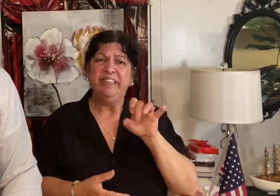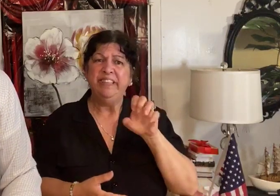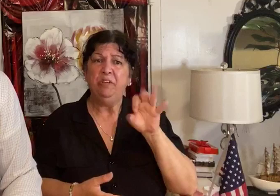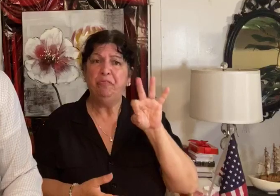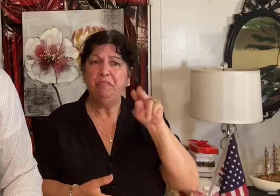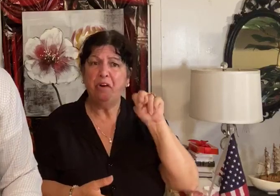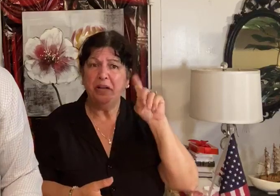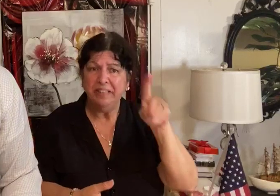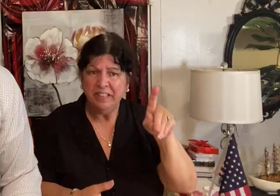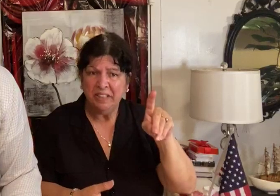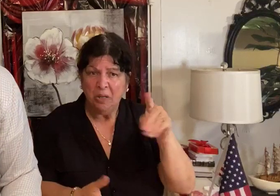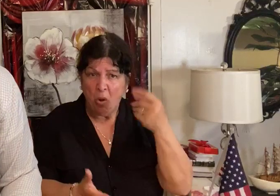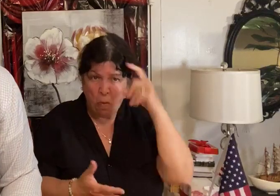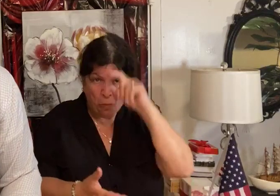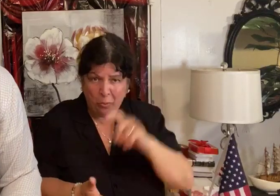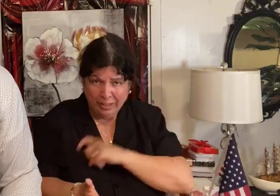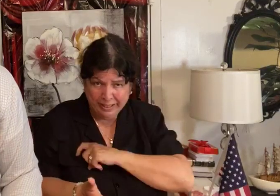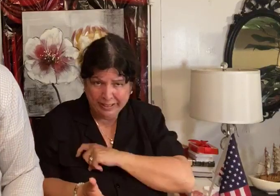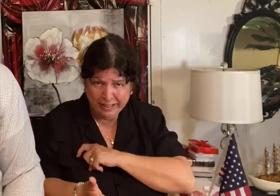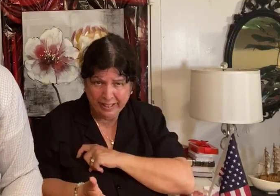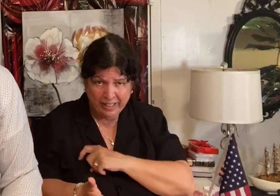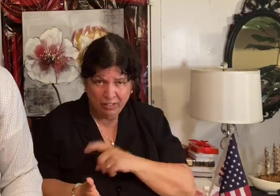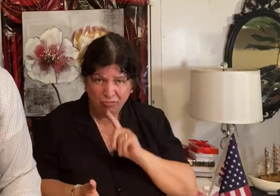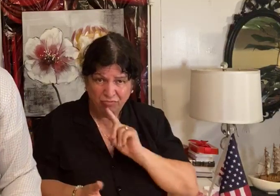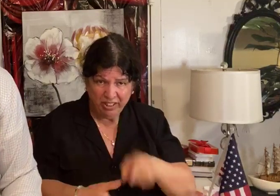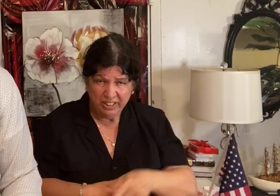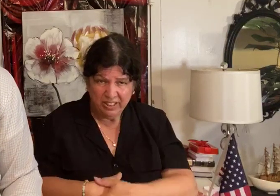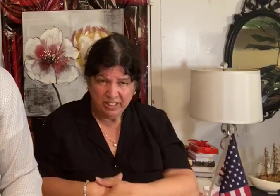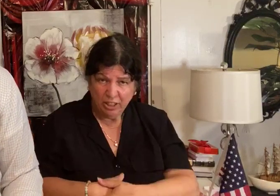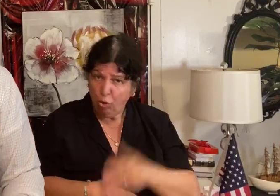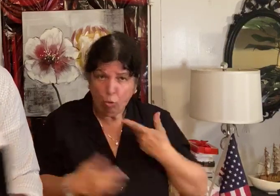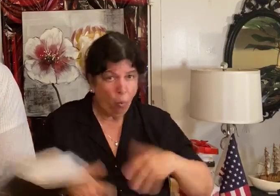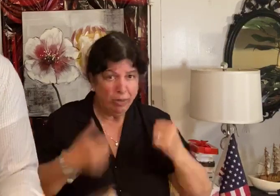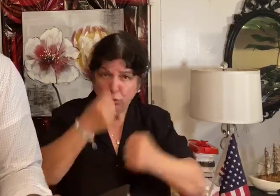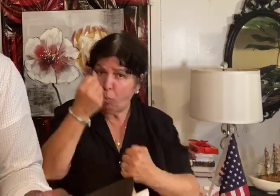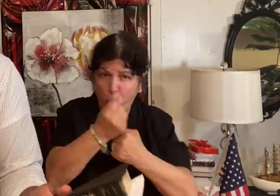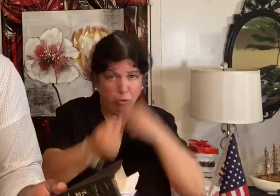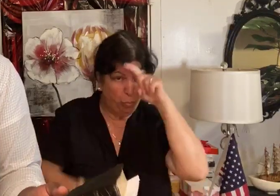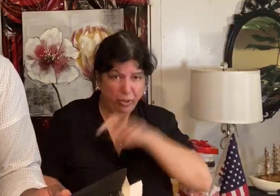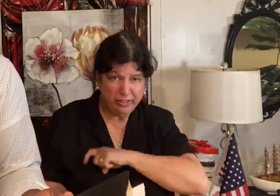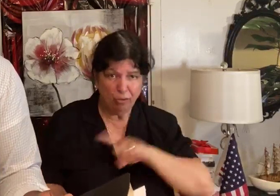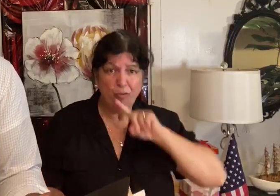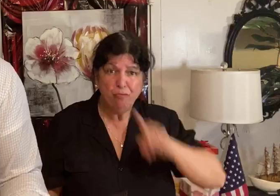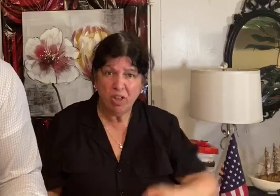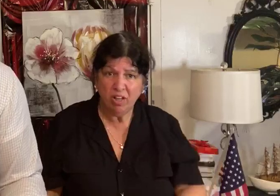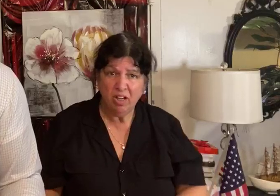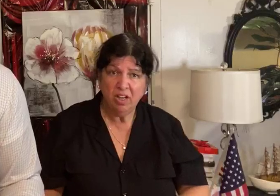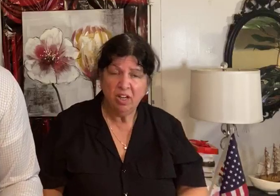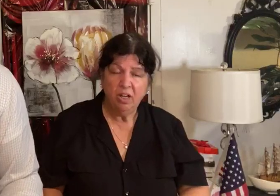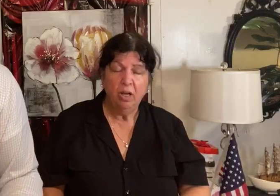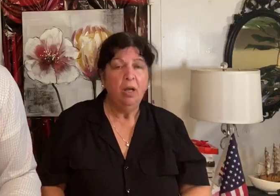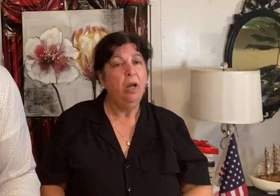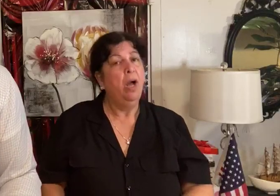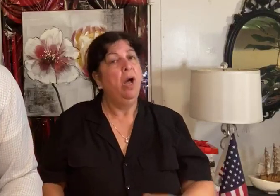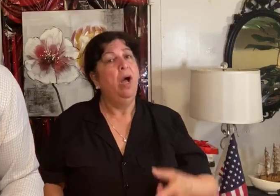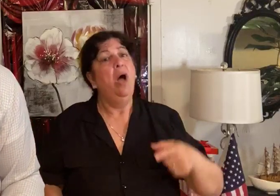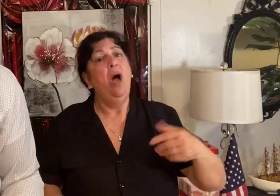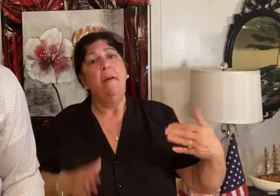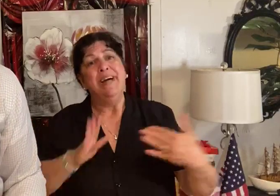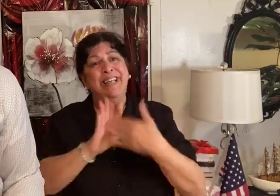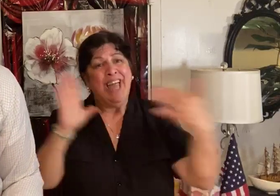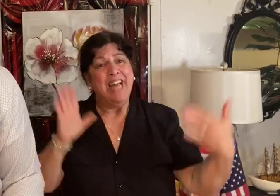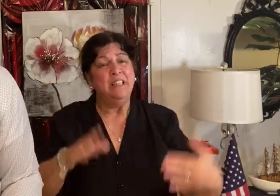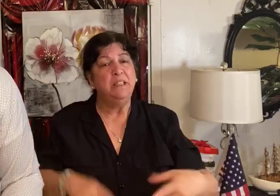need to stand for law enforcement. And just for the record, just so people know what kind of person I am, I'm